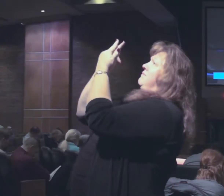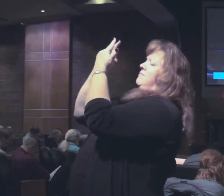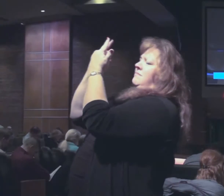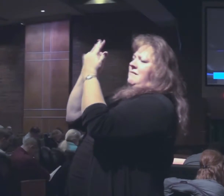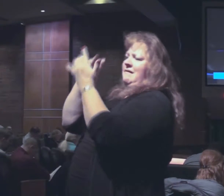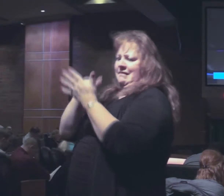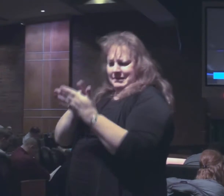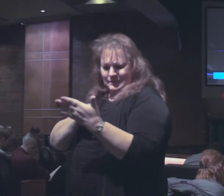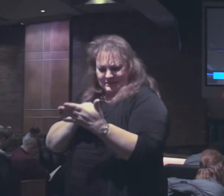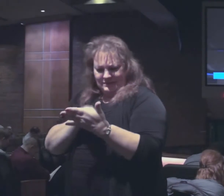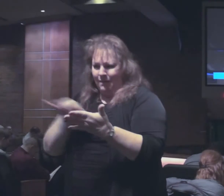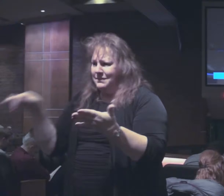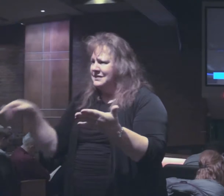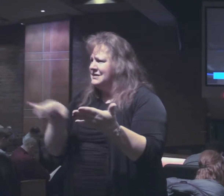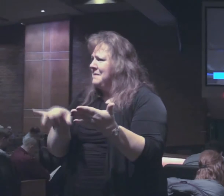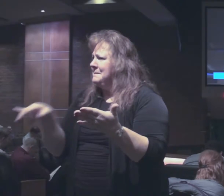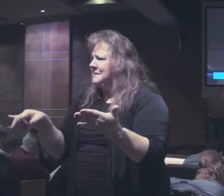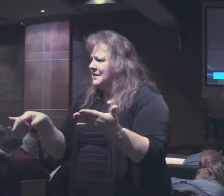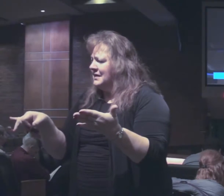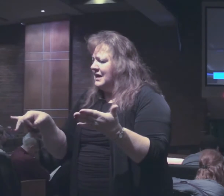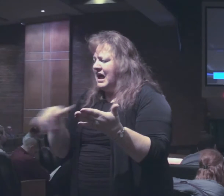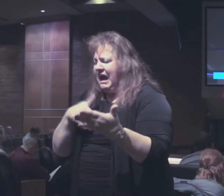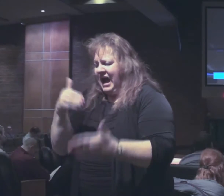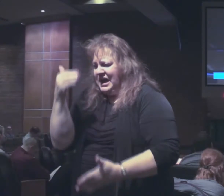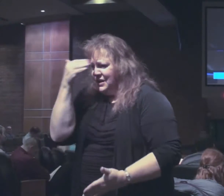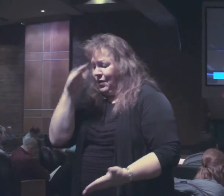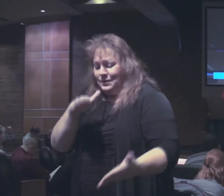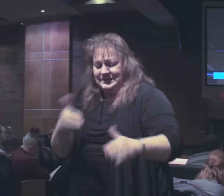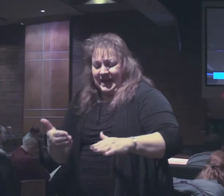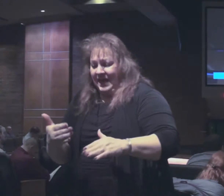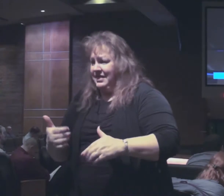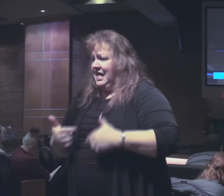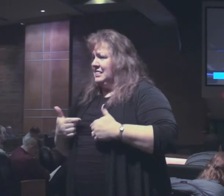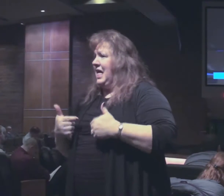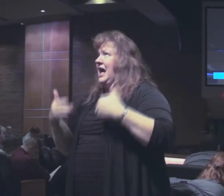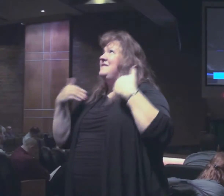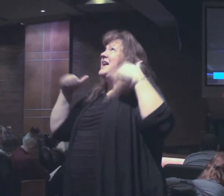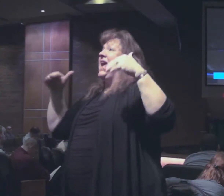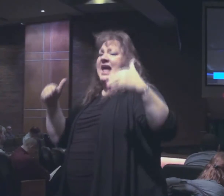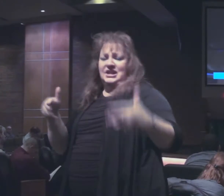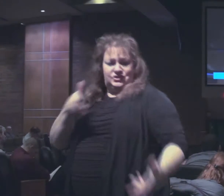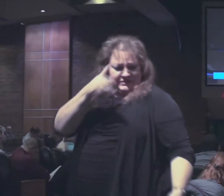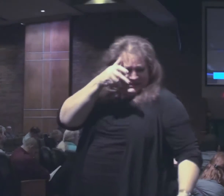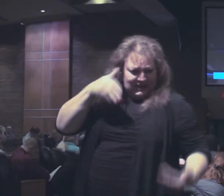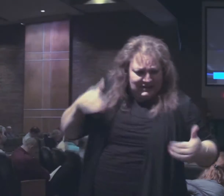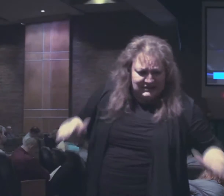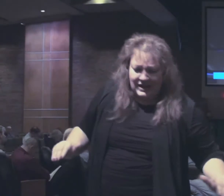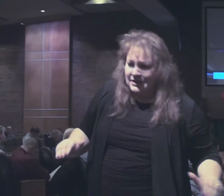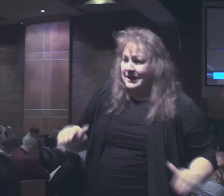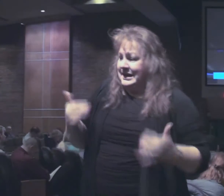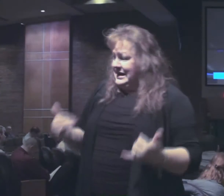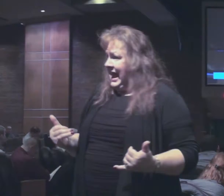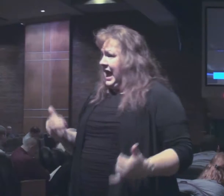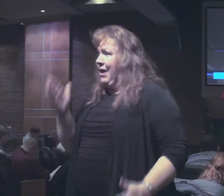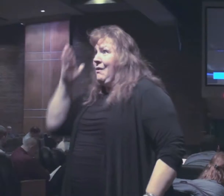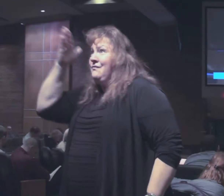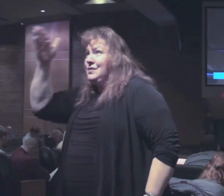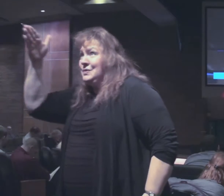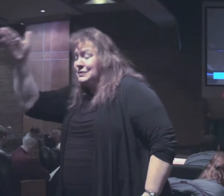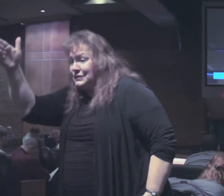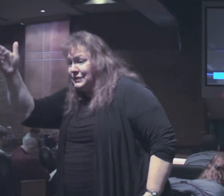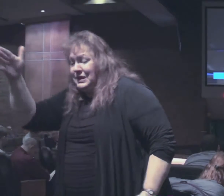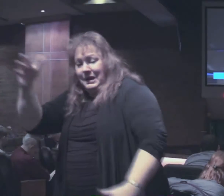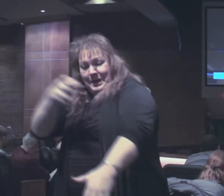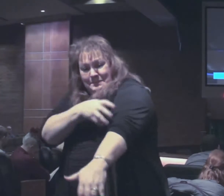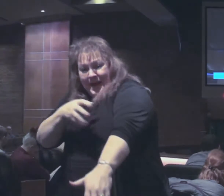what the psalmist is talking about. I am convinced that neither death, nor life, nor angels, nor principalities, things present, things come,